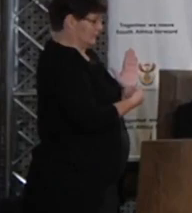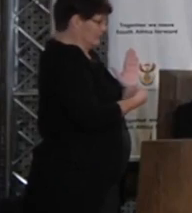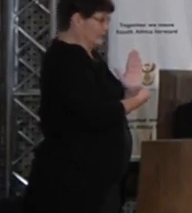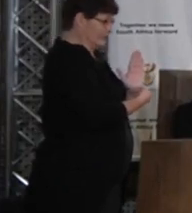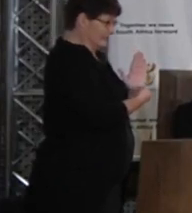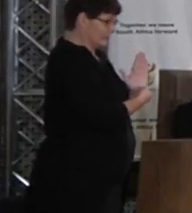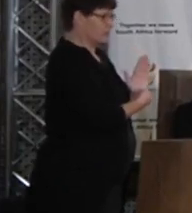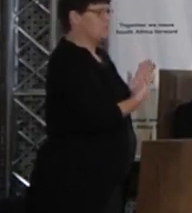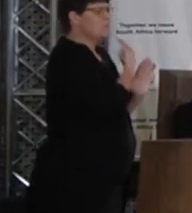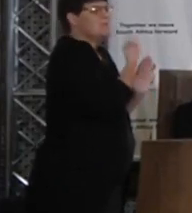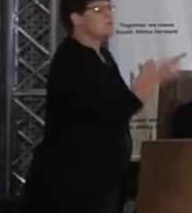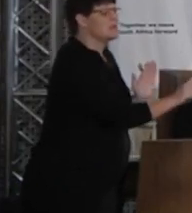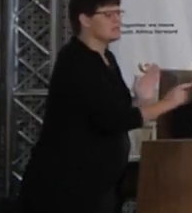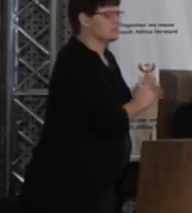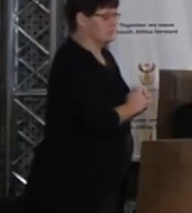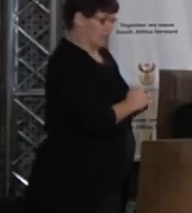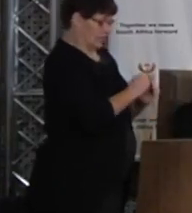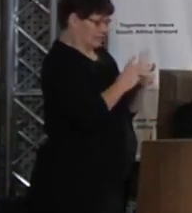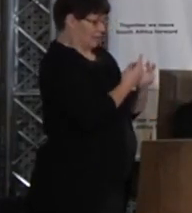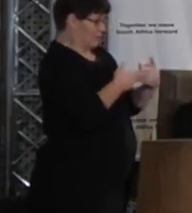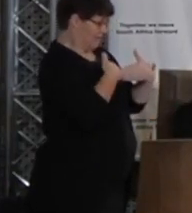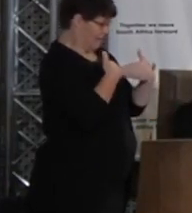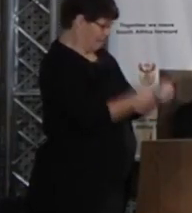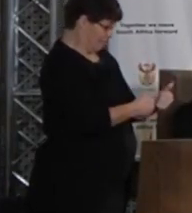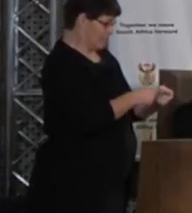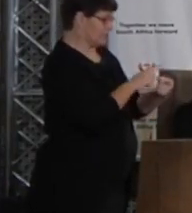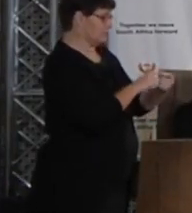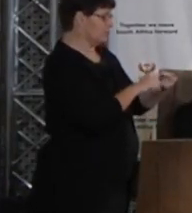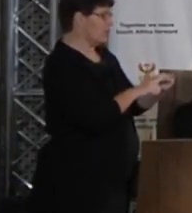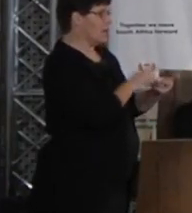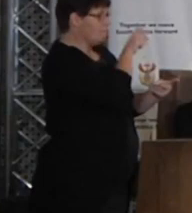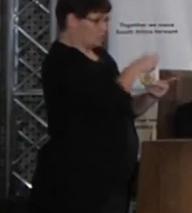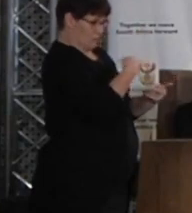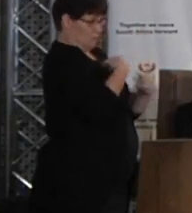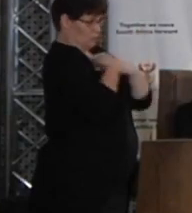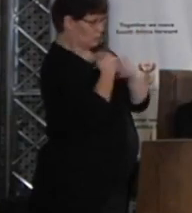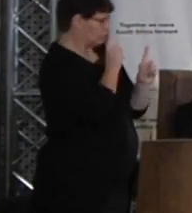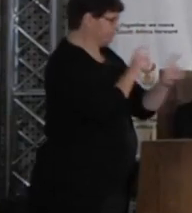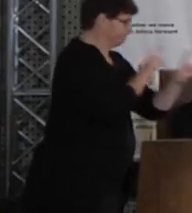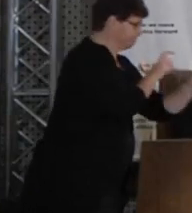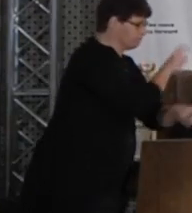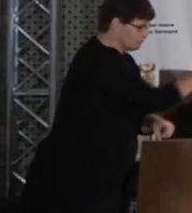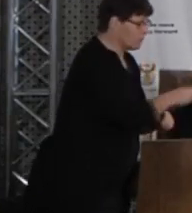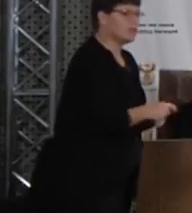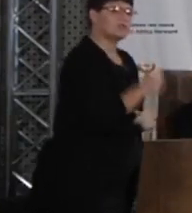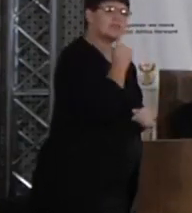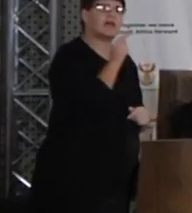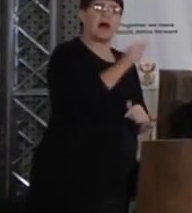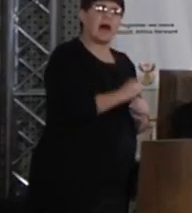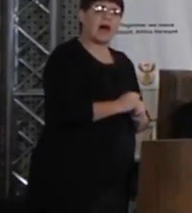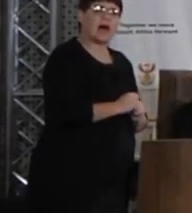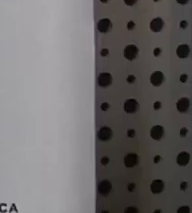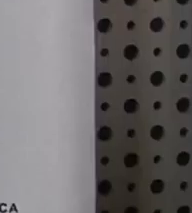health department and tracers to say, Minister Dlamini Zuma,